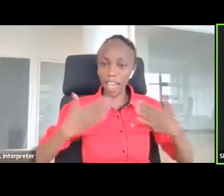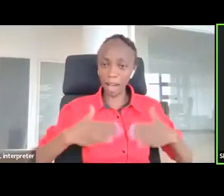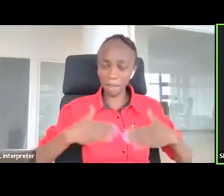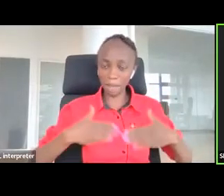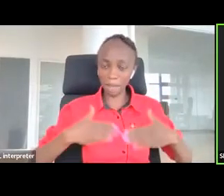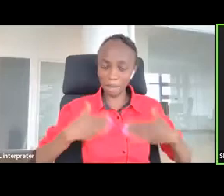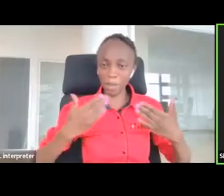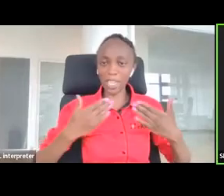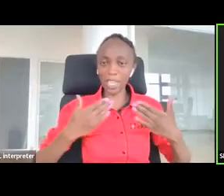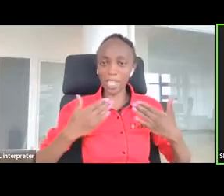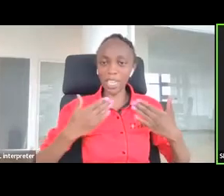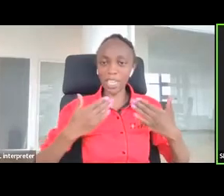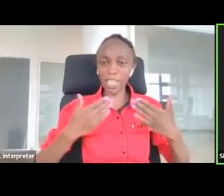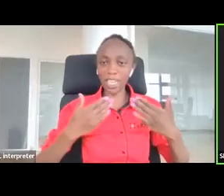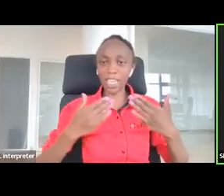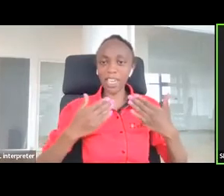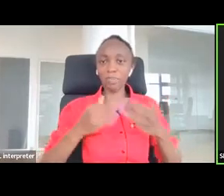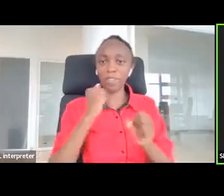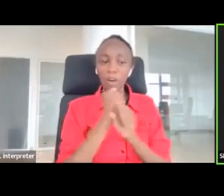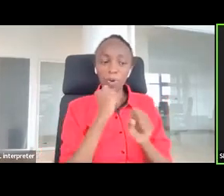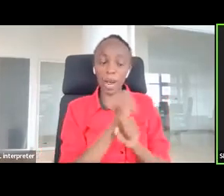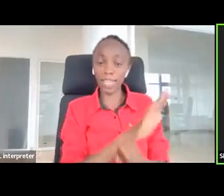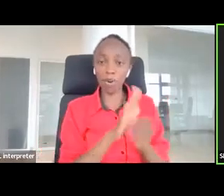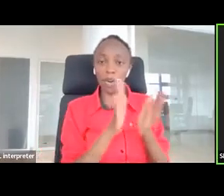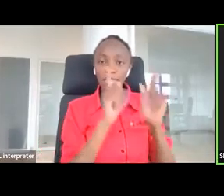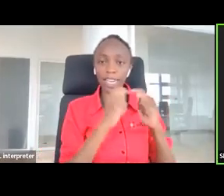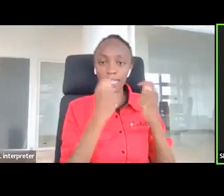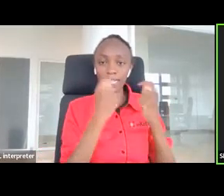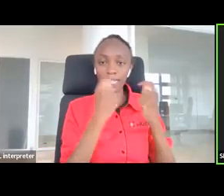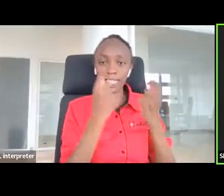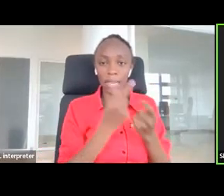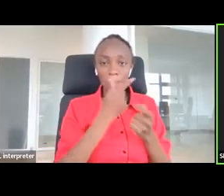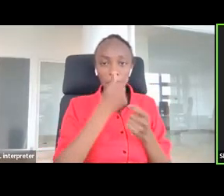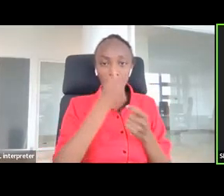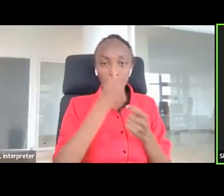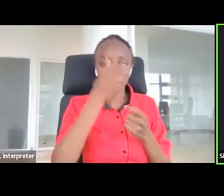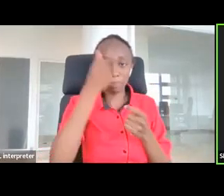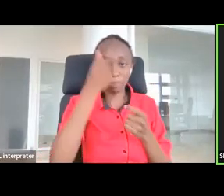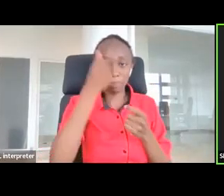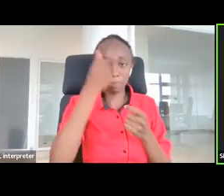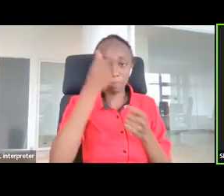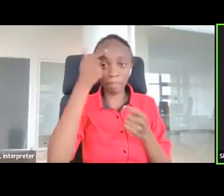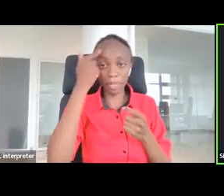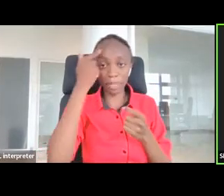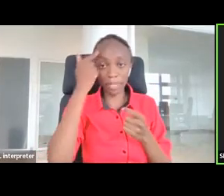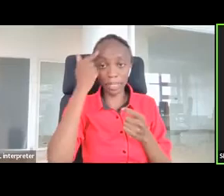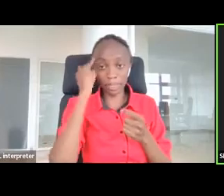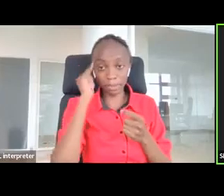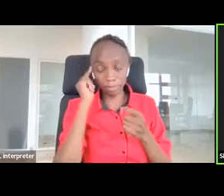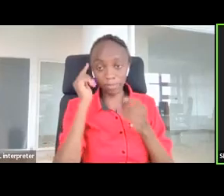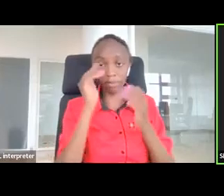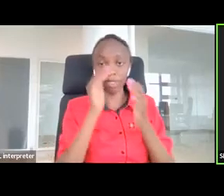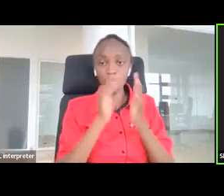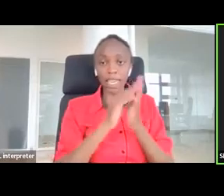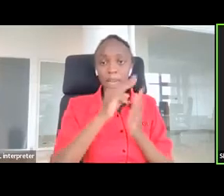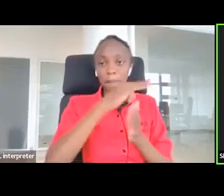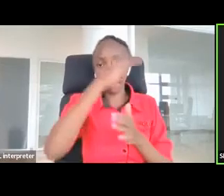And together with the team, Masi Kirui, Musioki, and the rest. I also want to thank